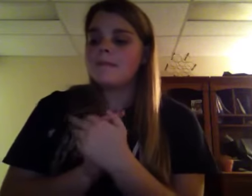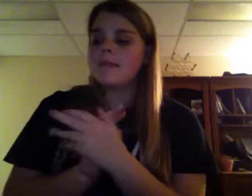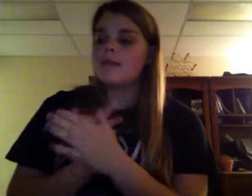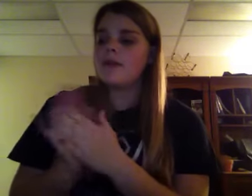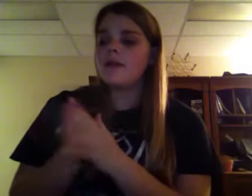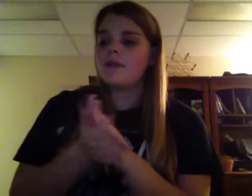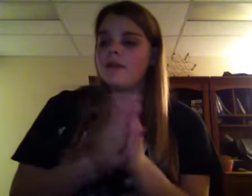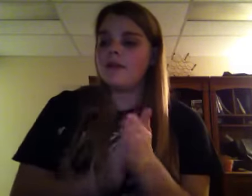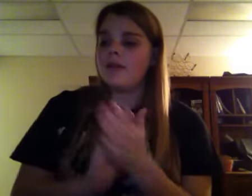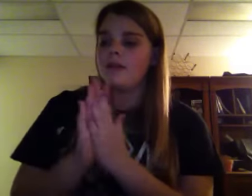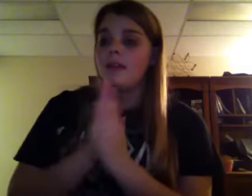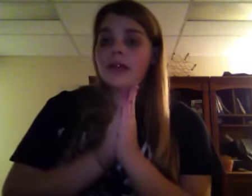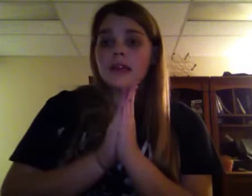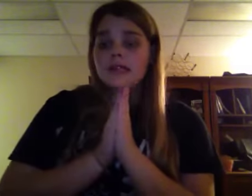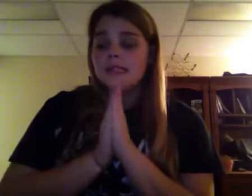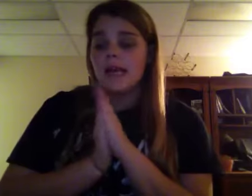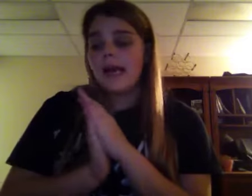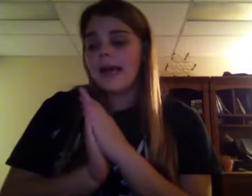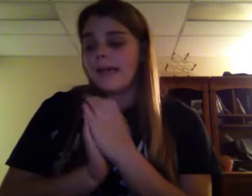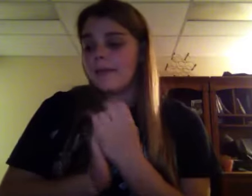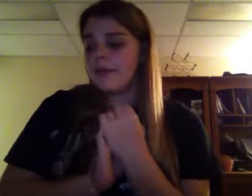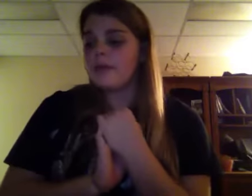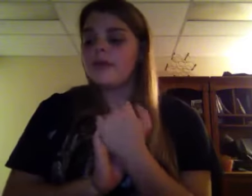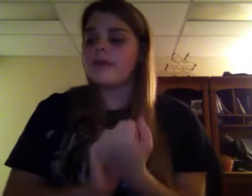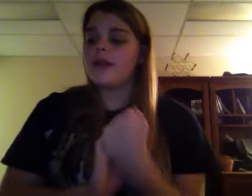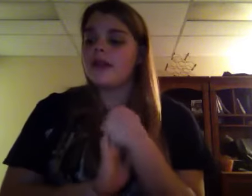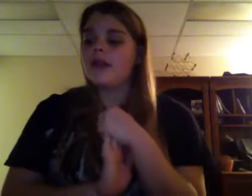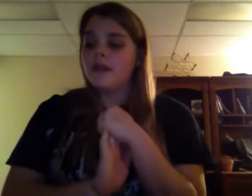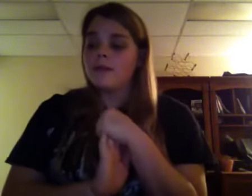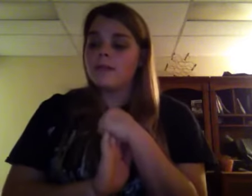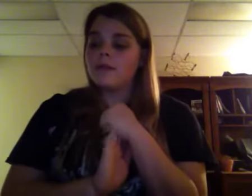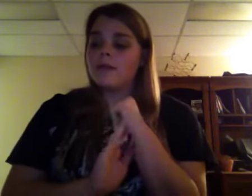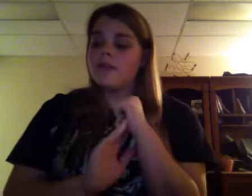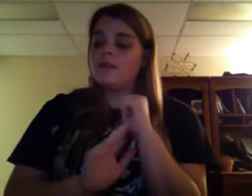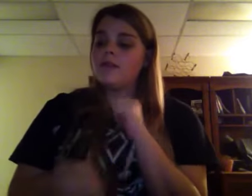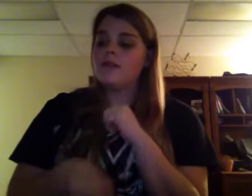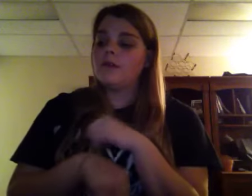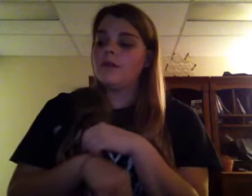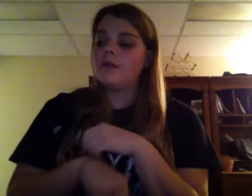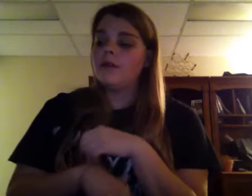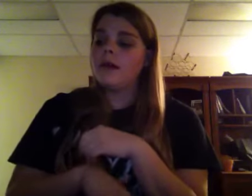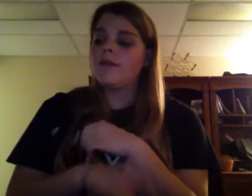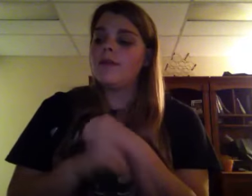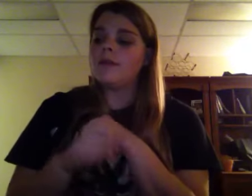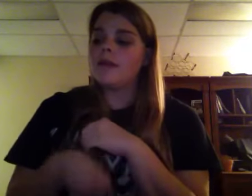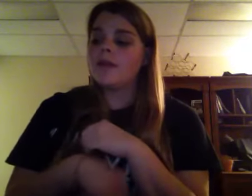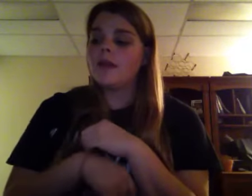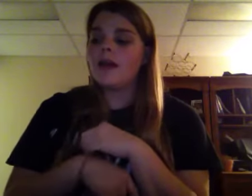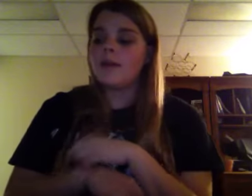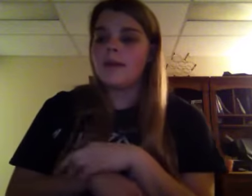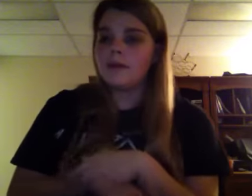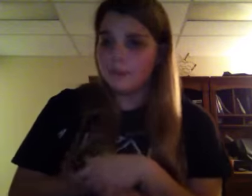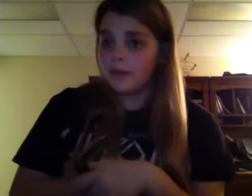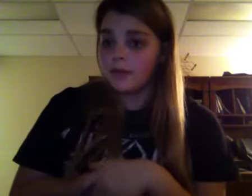So another one with time and the rule of 9. My rent is due every month. I pay